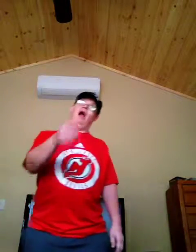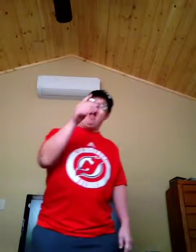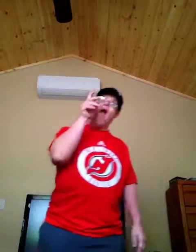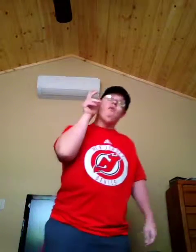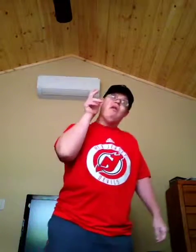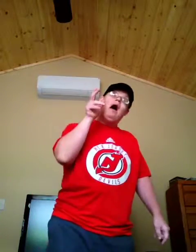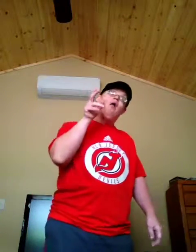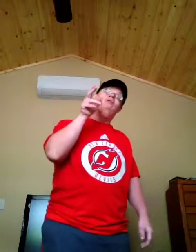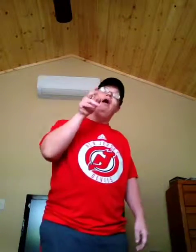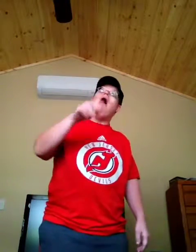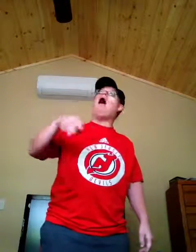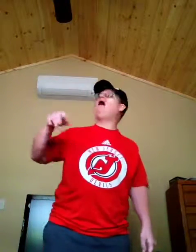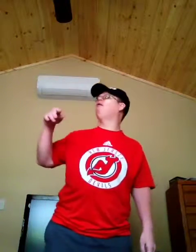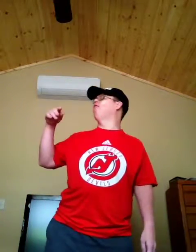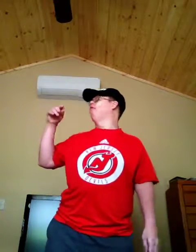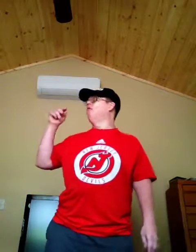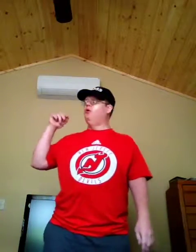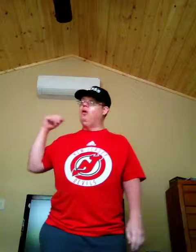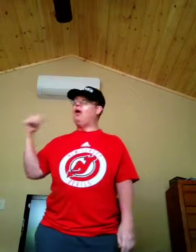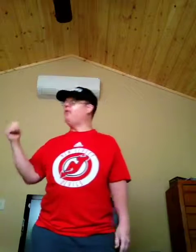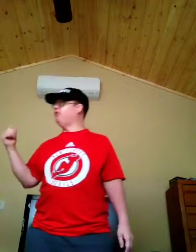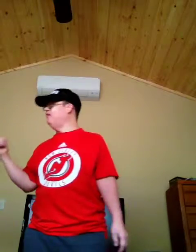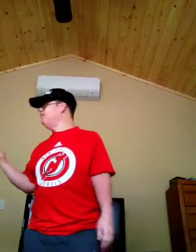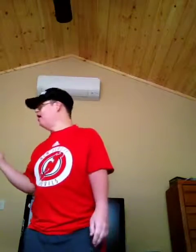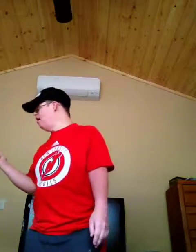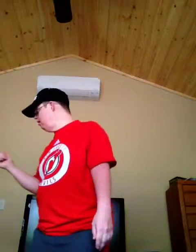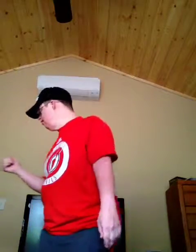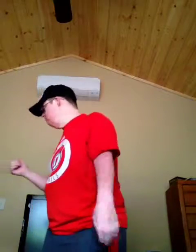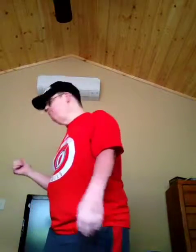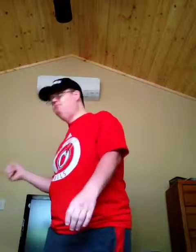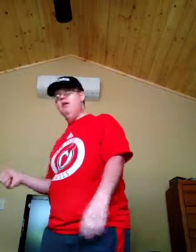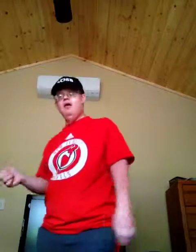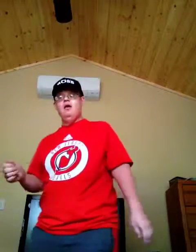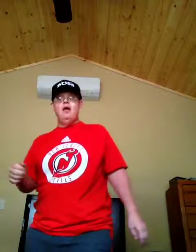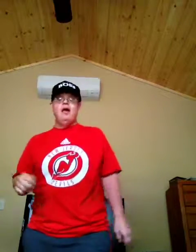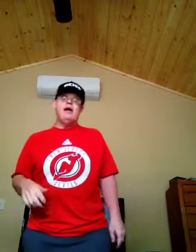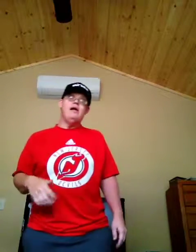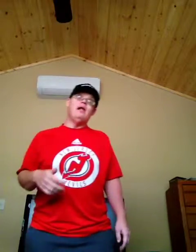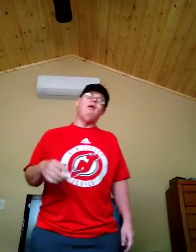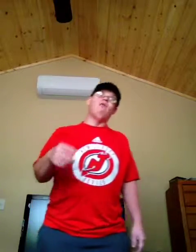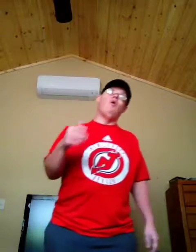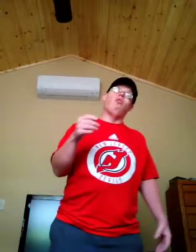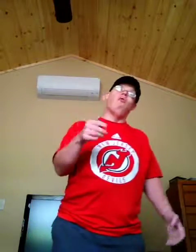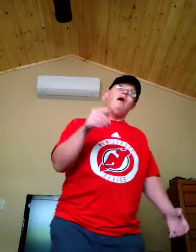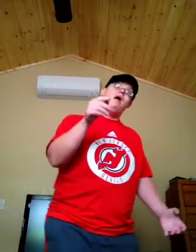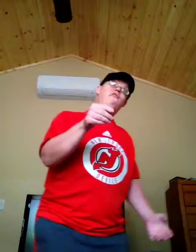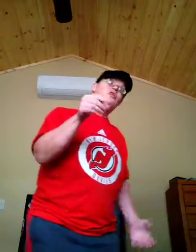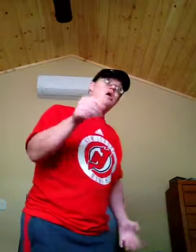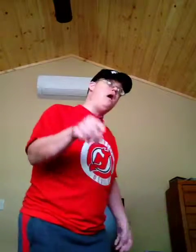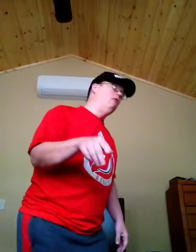I was out of it. We had the TV on, and I was going through every channel.